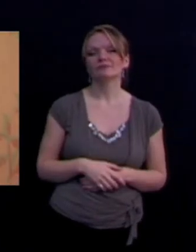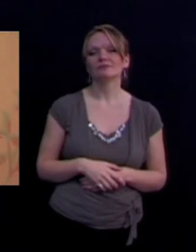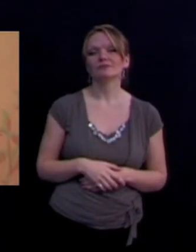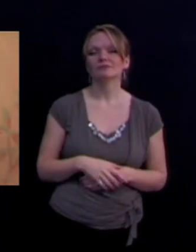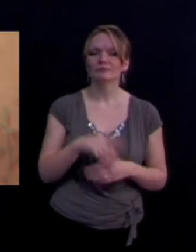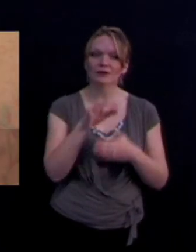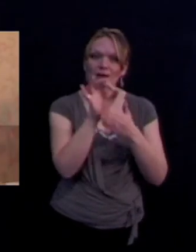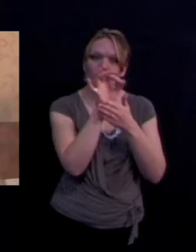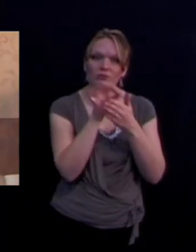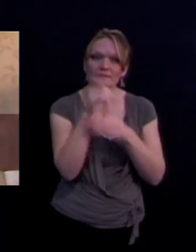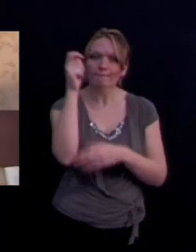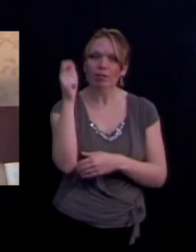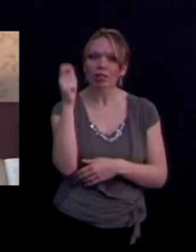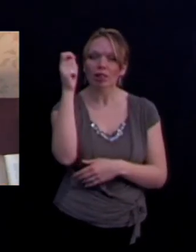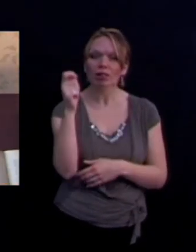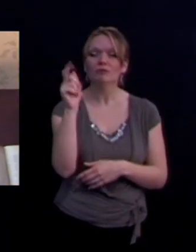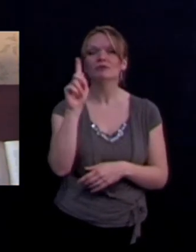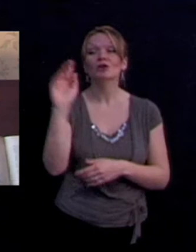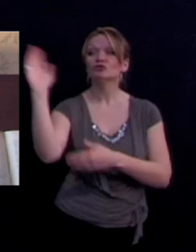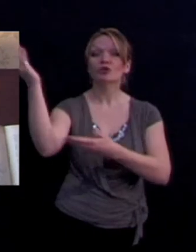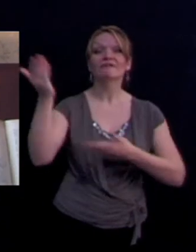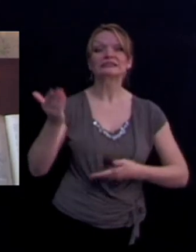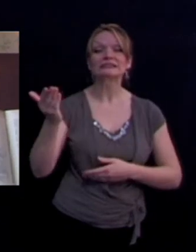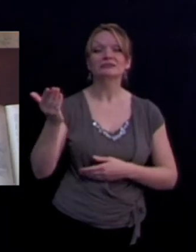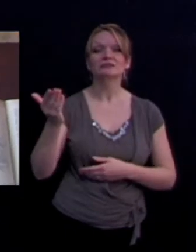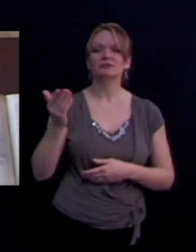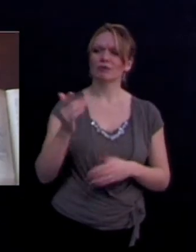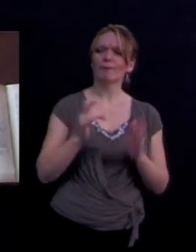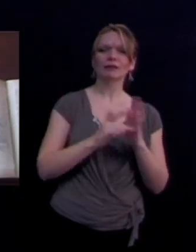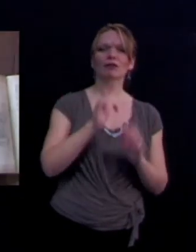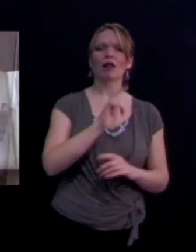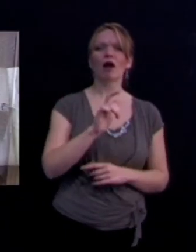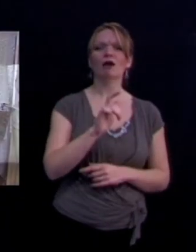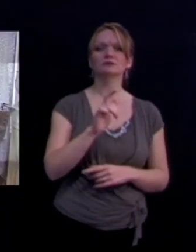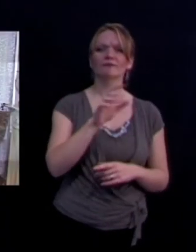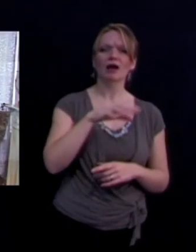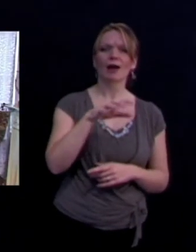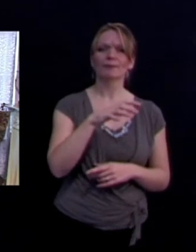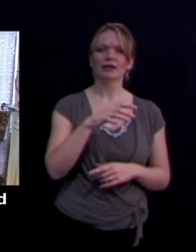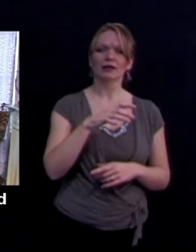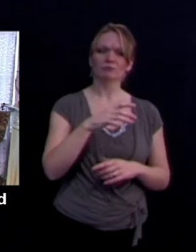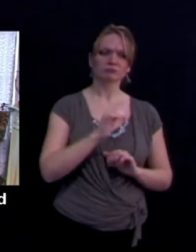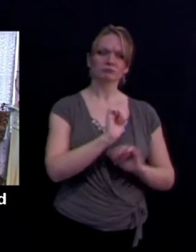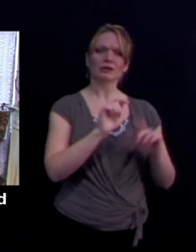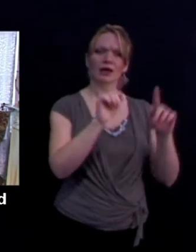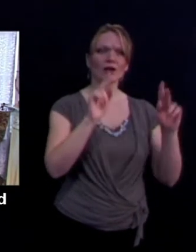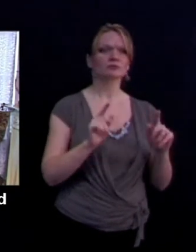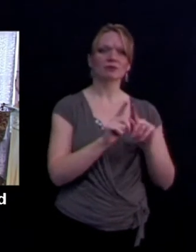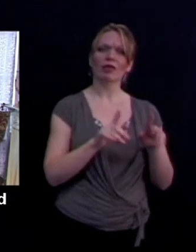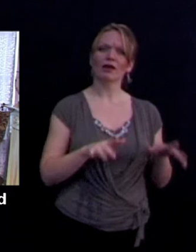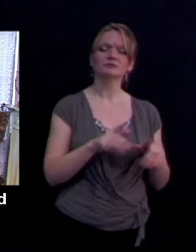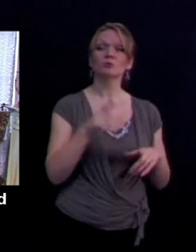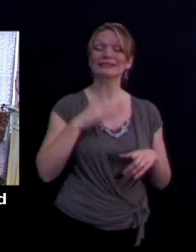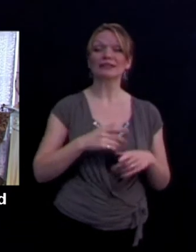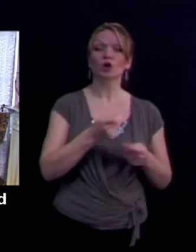The embroidered bell pull summoned servants. A middle-class family owning a dining table like this needed at least a cook,